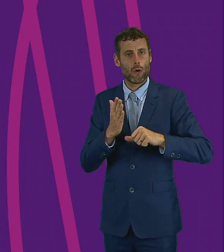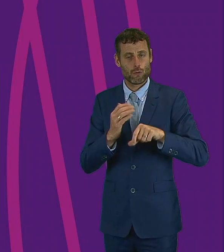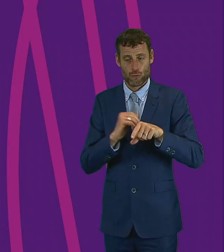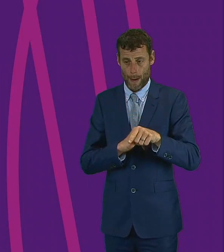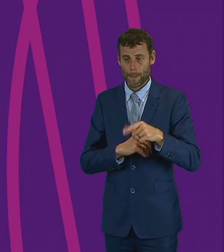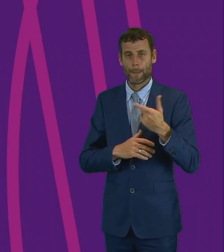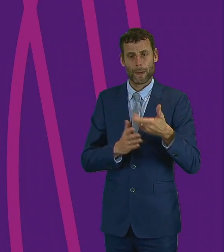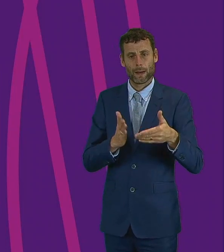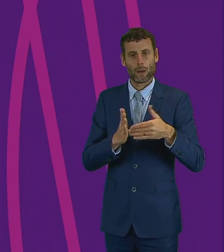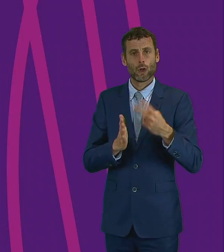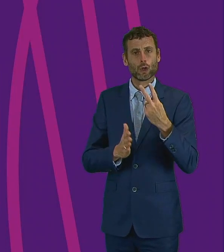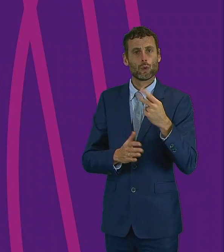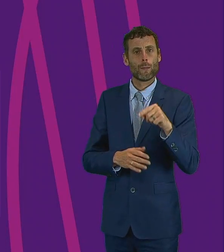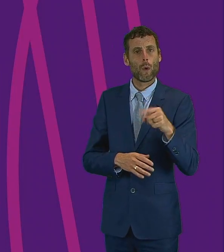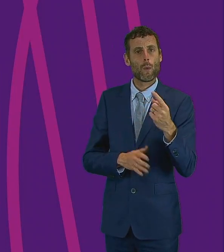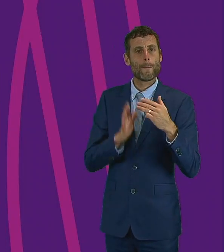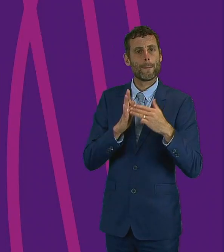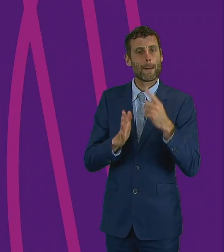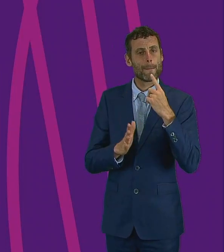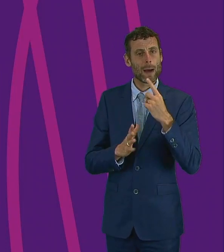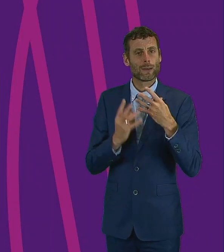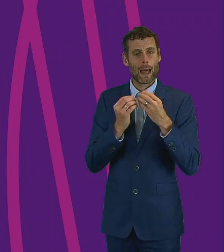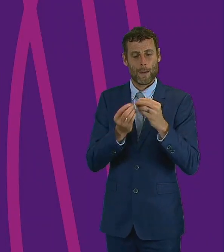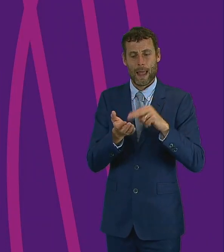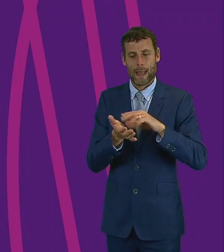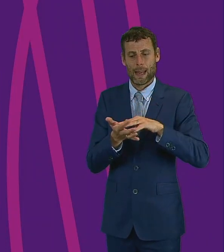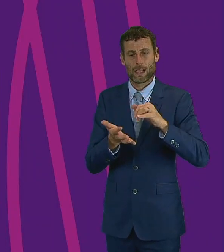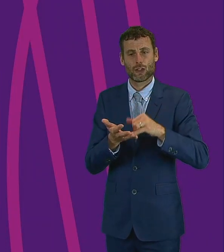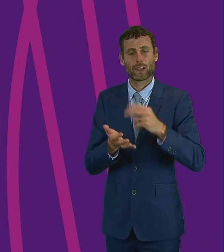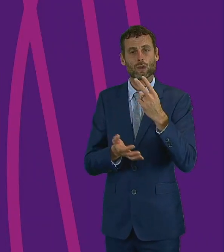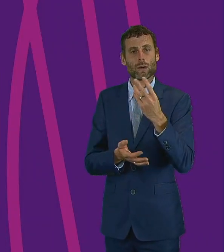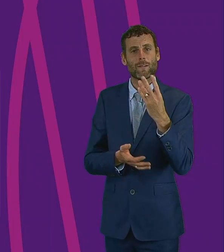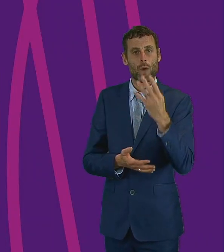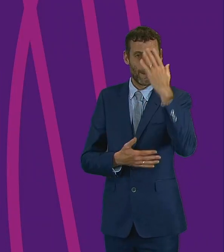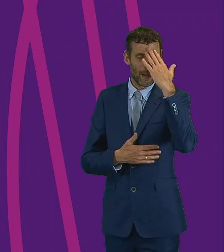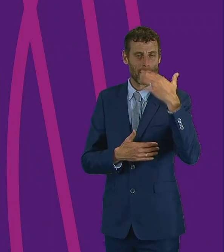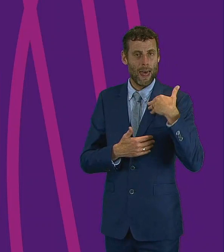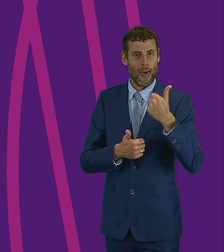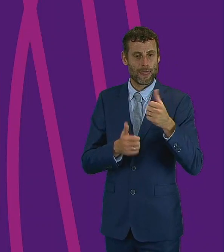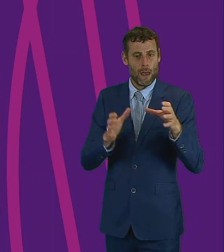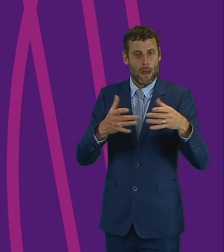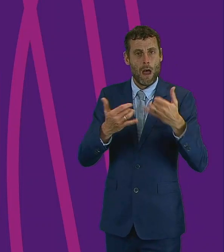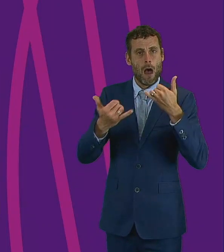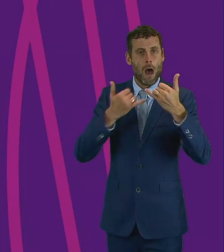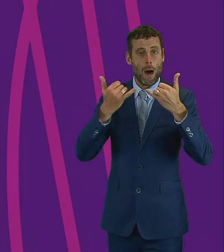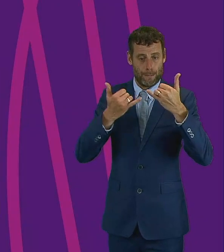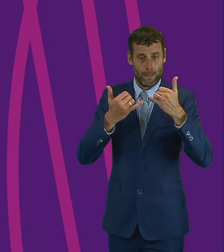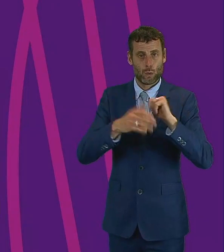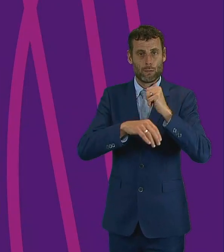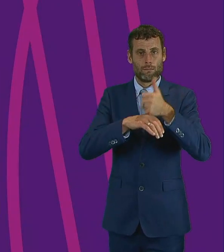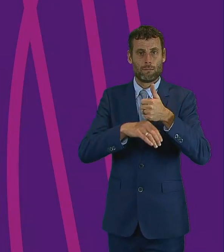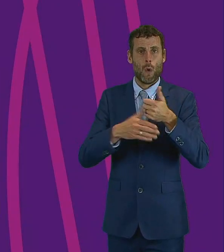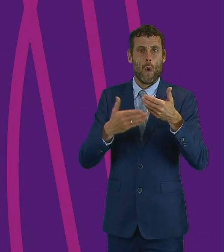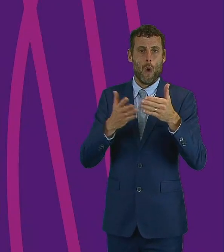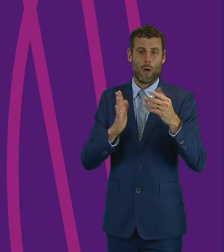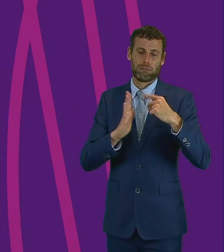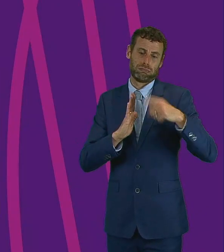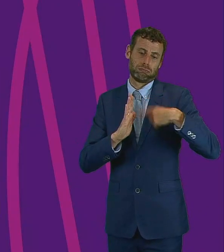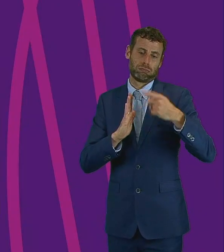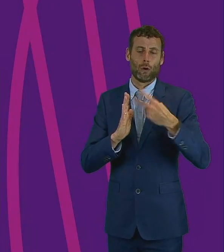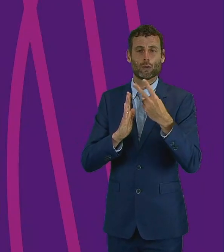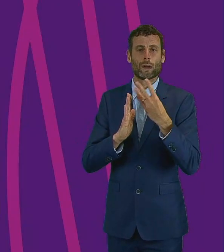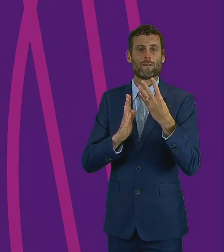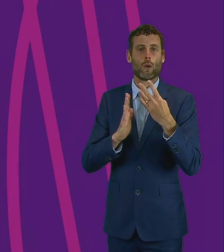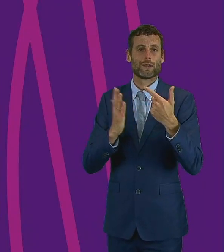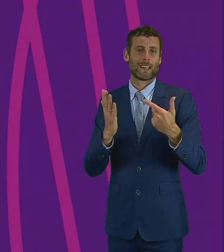£2.1 million to enable the NHS 24 Mental Health Hub to expand to a 24/7 service, as well as providing immediate